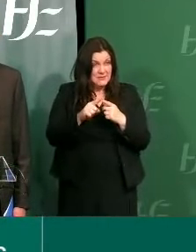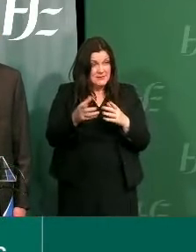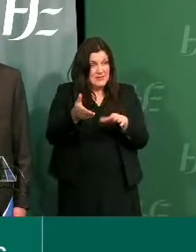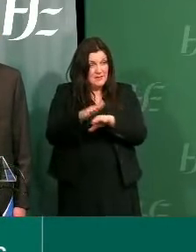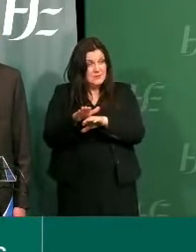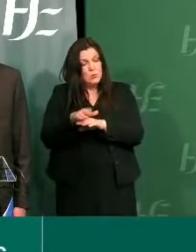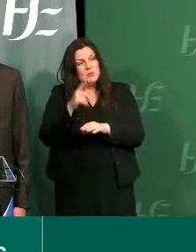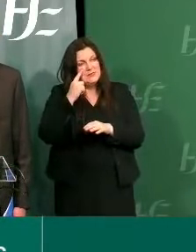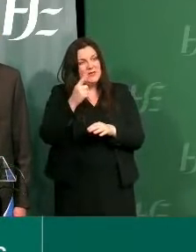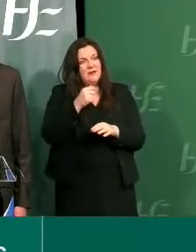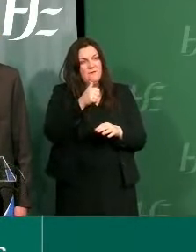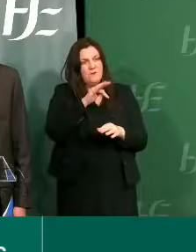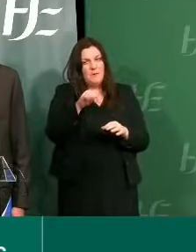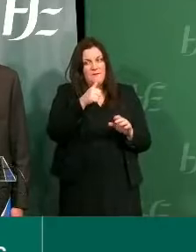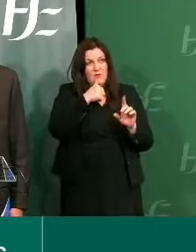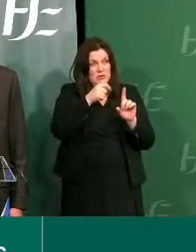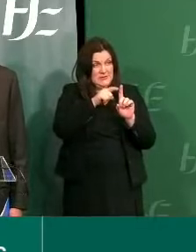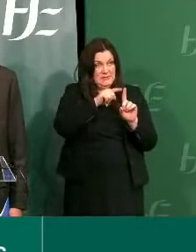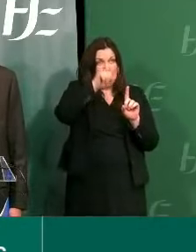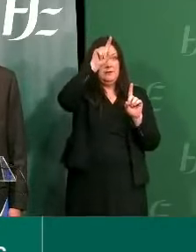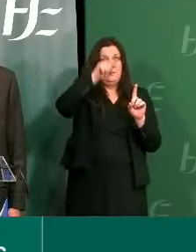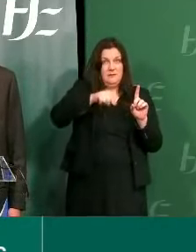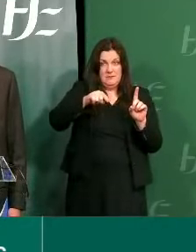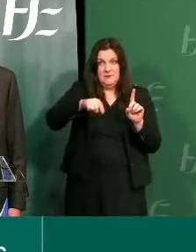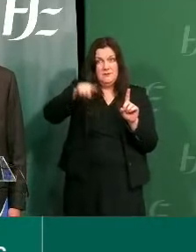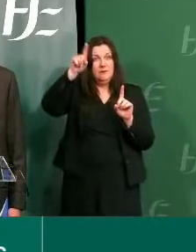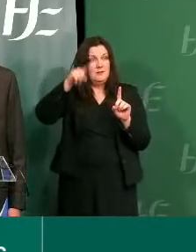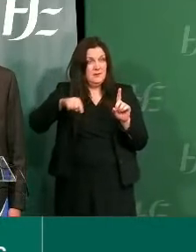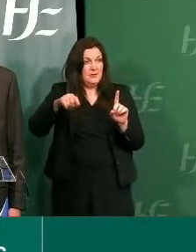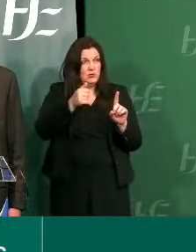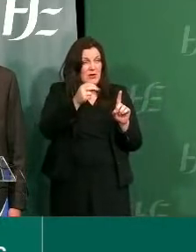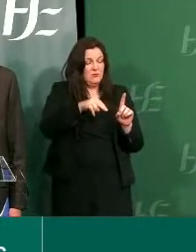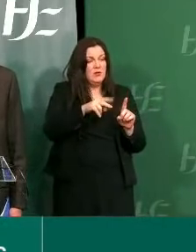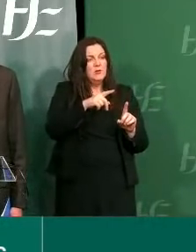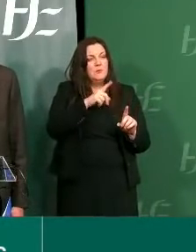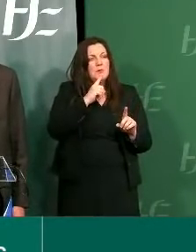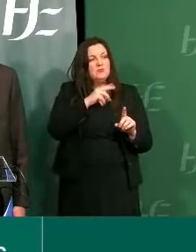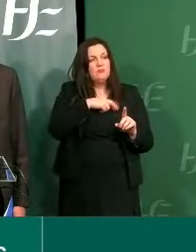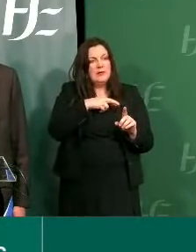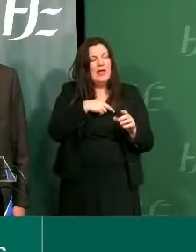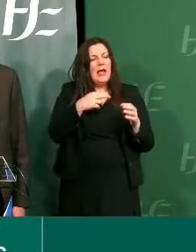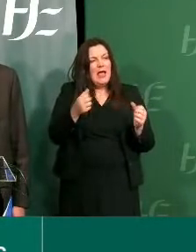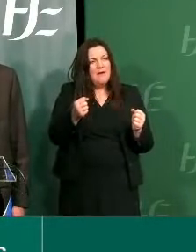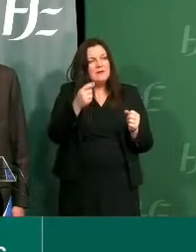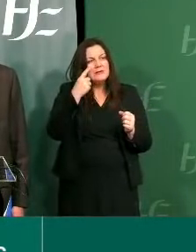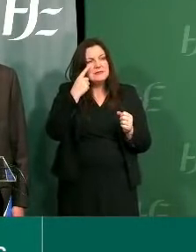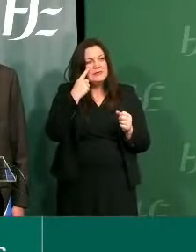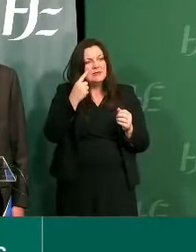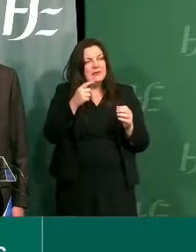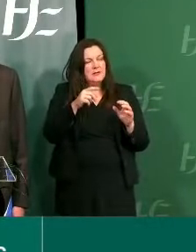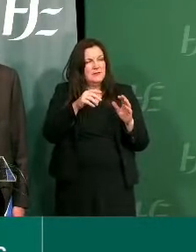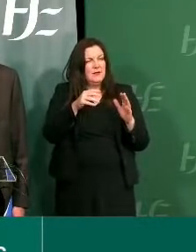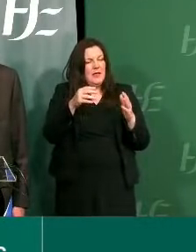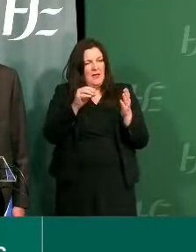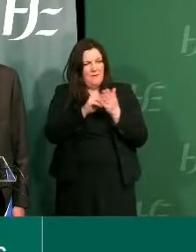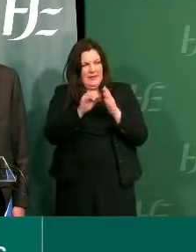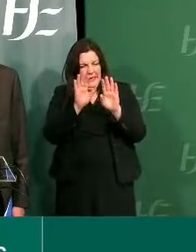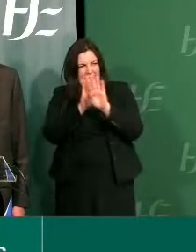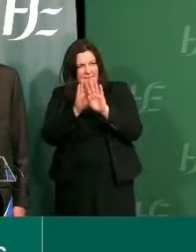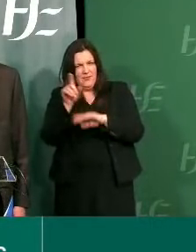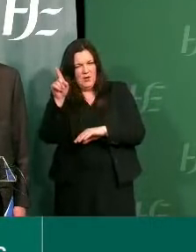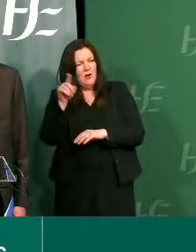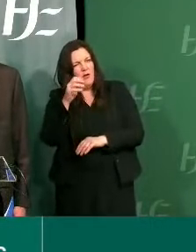January, but it's hidden behind the green, the surge in cases laterally. So surge in cases laterally, and this is what we call this fourth